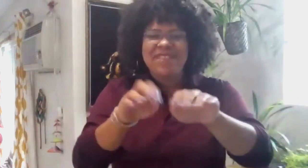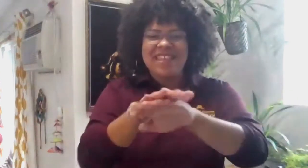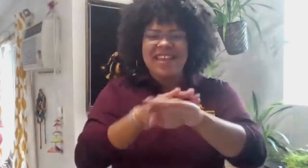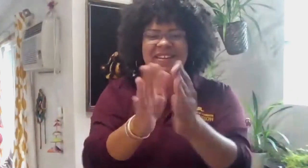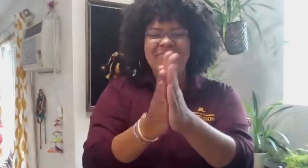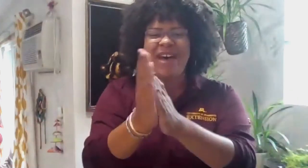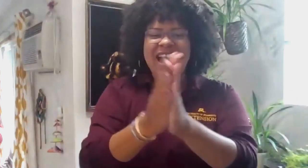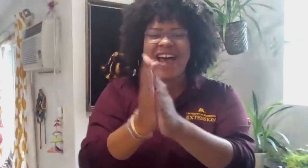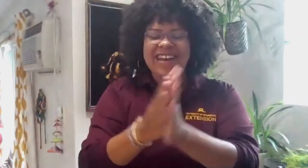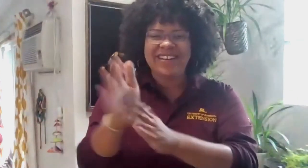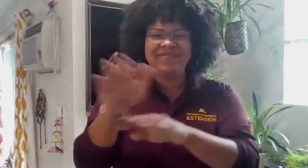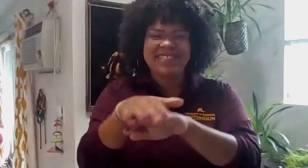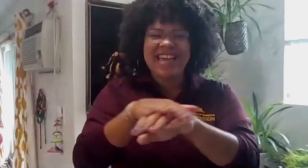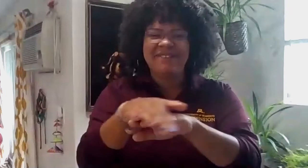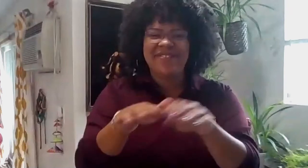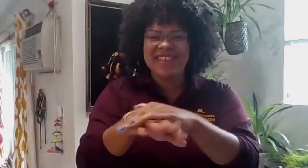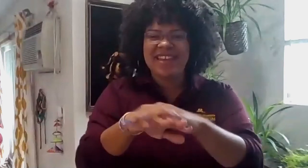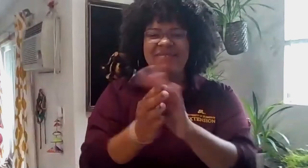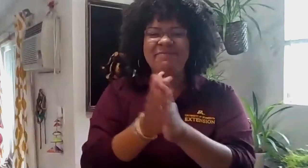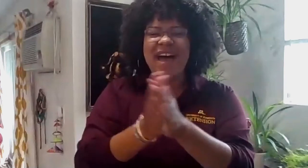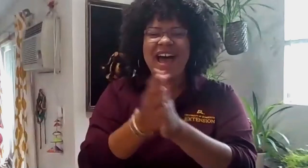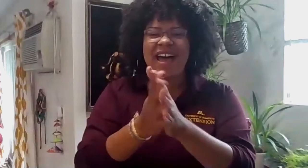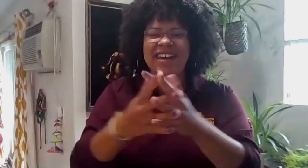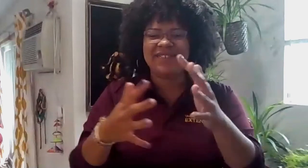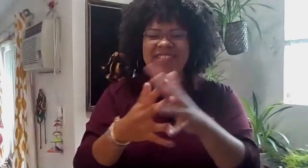Tops and bottoms, tops and bottoms,